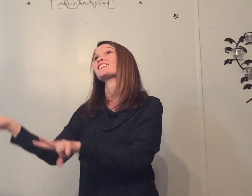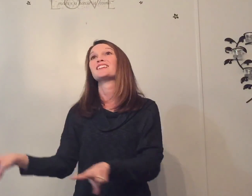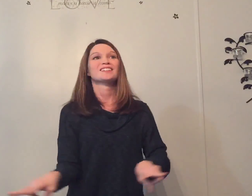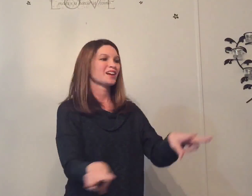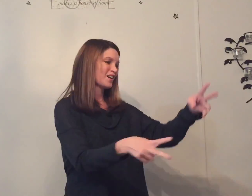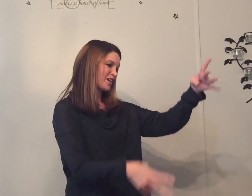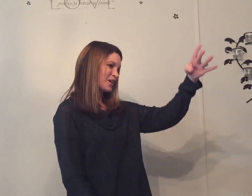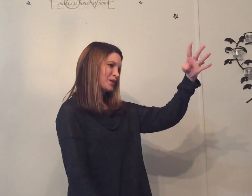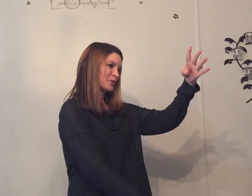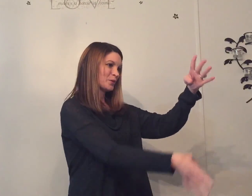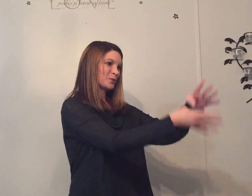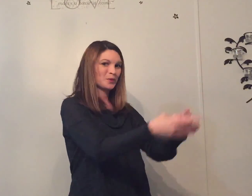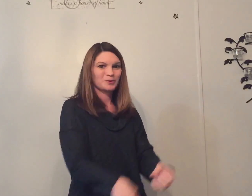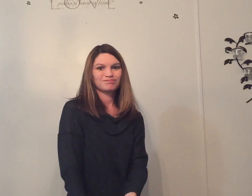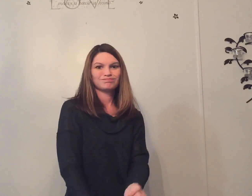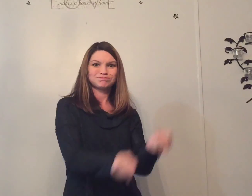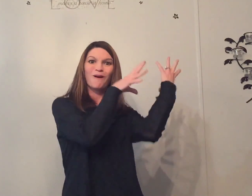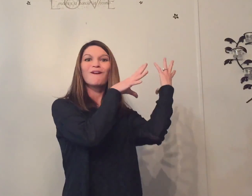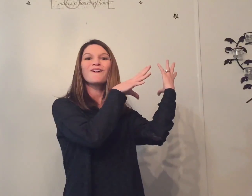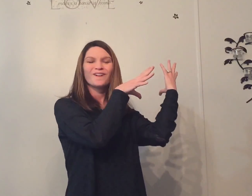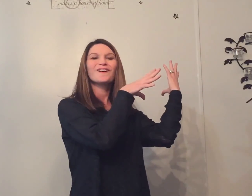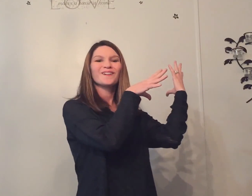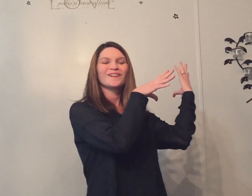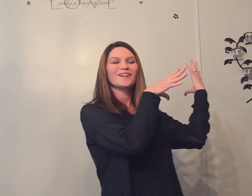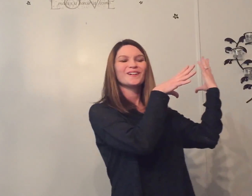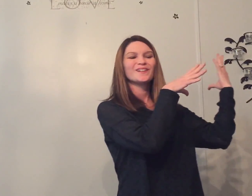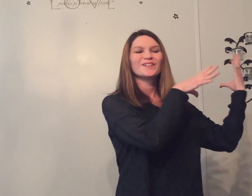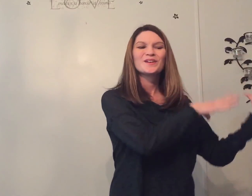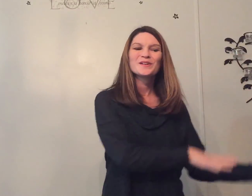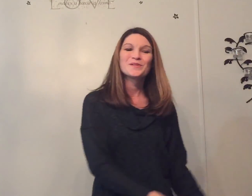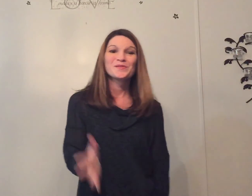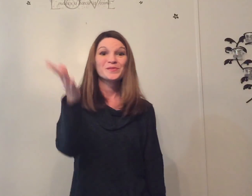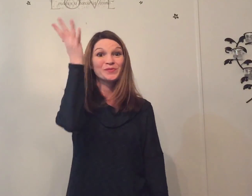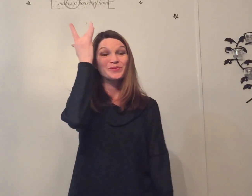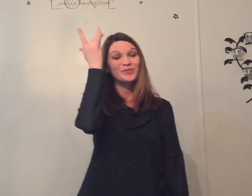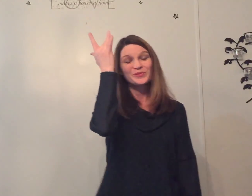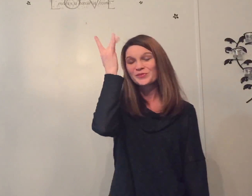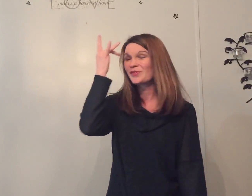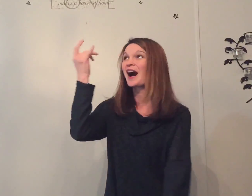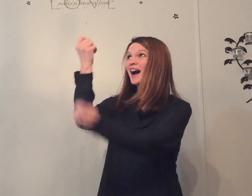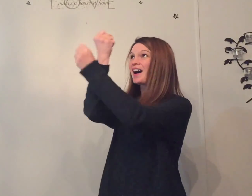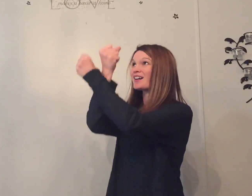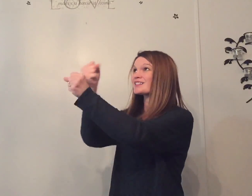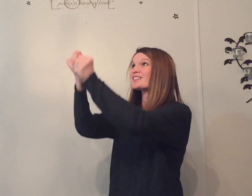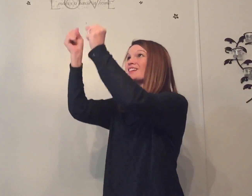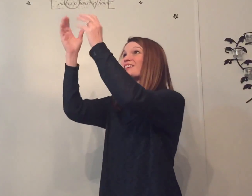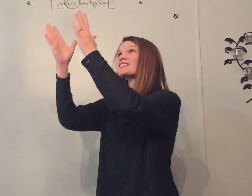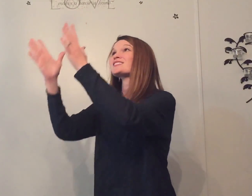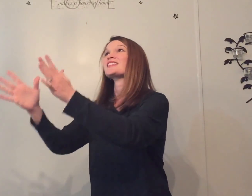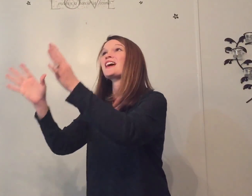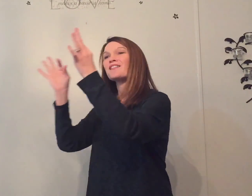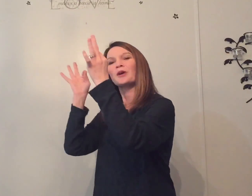hidden into all my sin. Because the sinless Savior